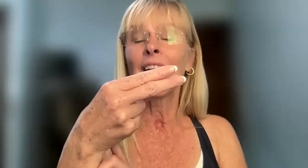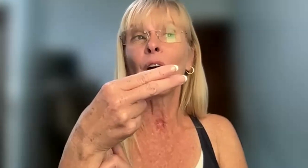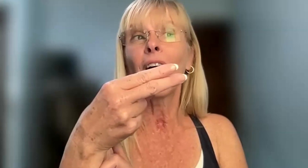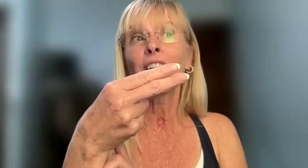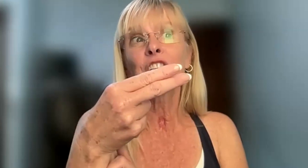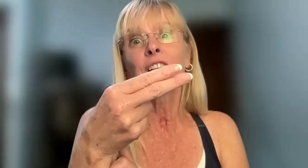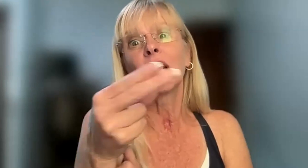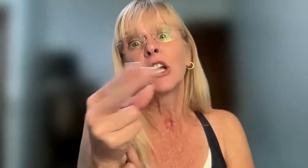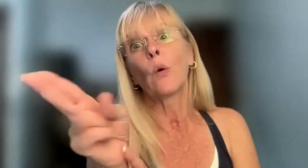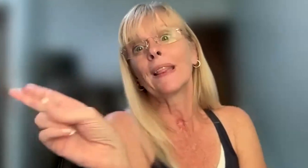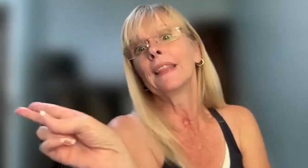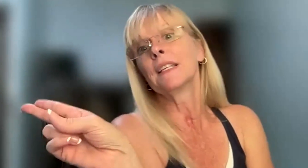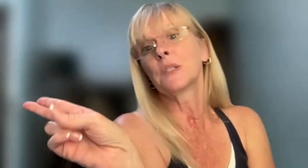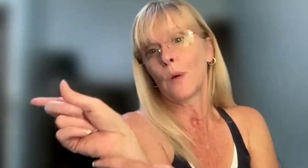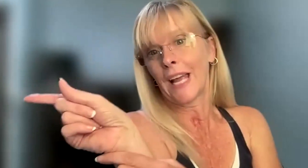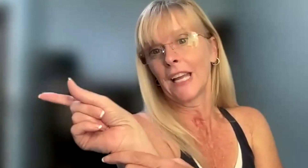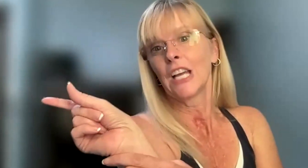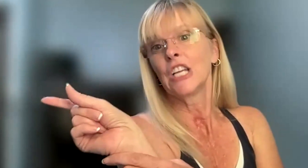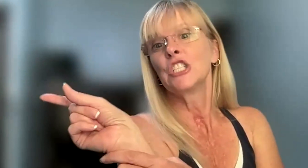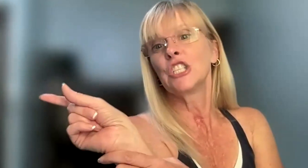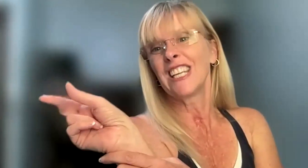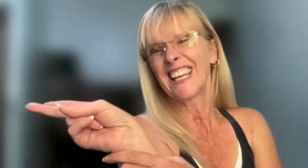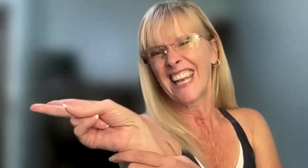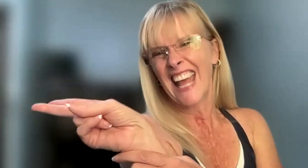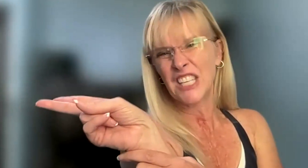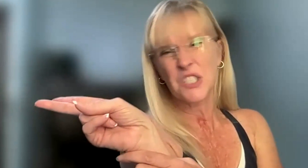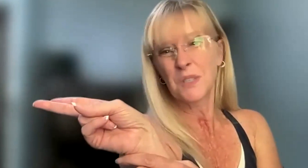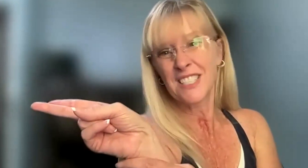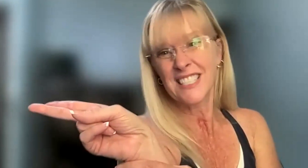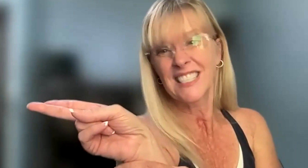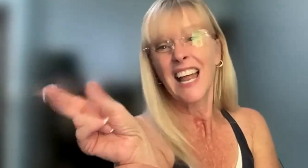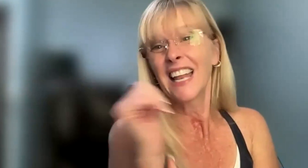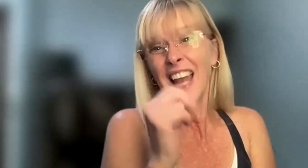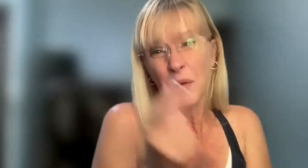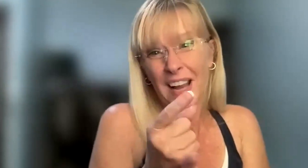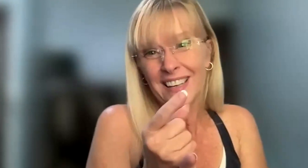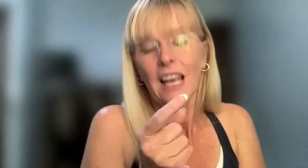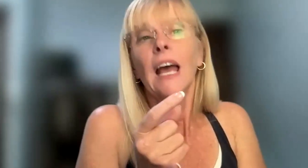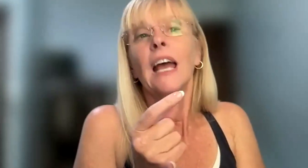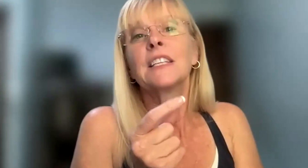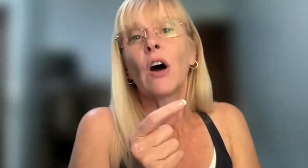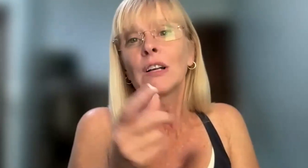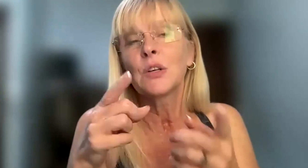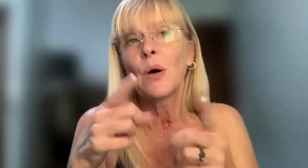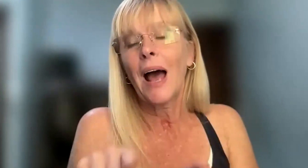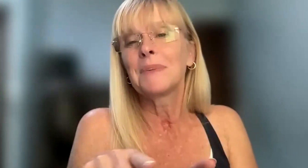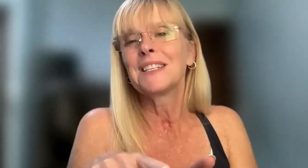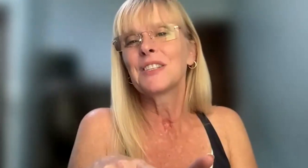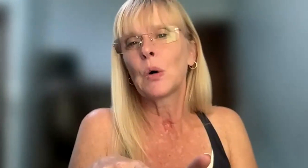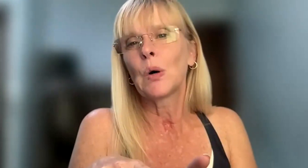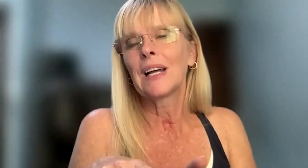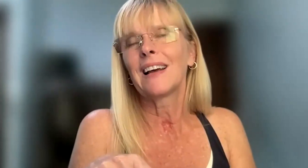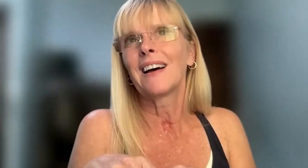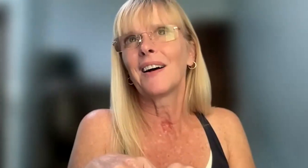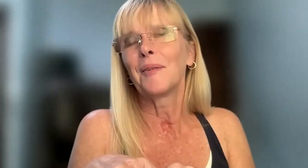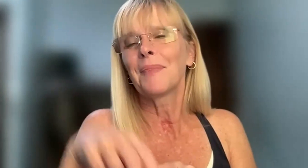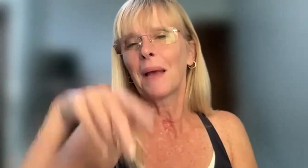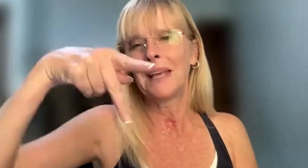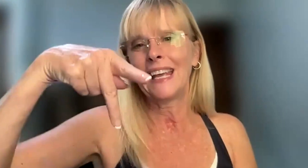are actually going this way, G and H, which is not right. It also happens on P